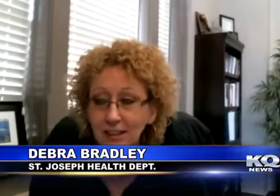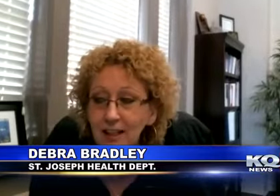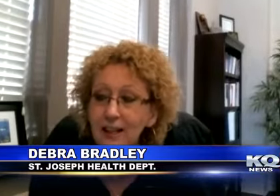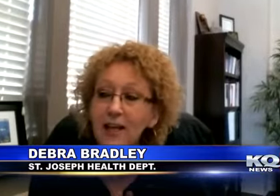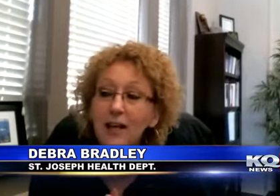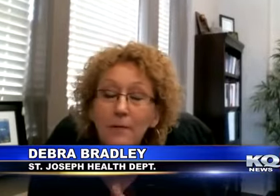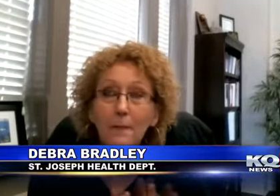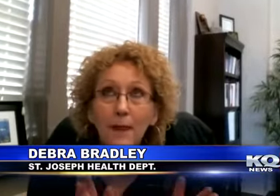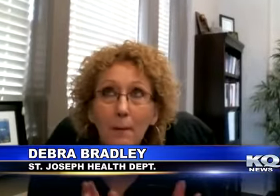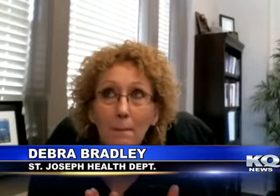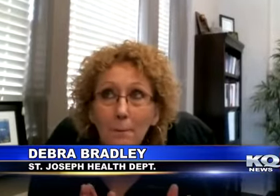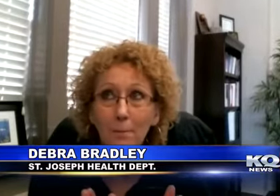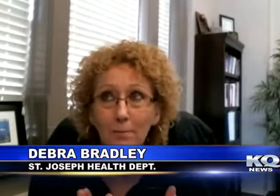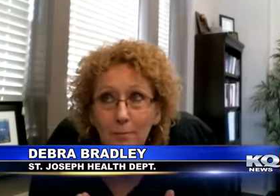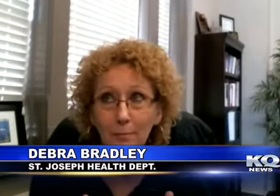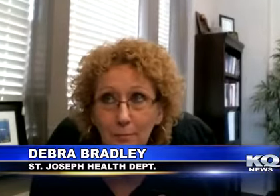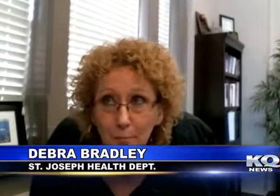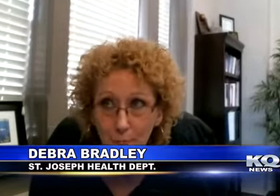allocation.